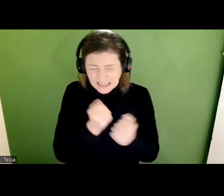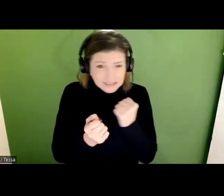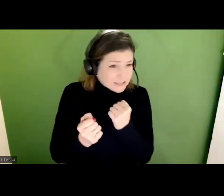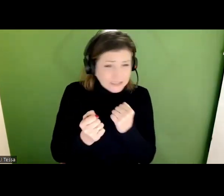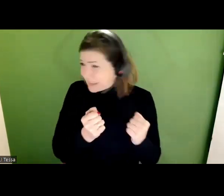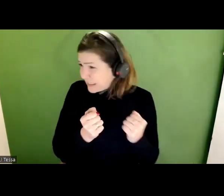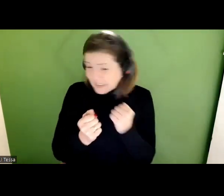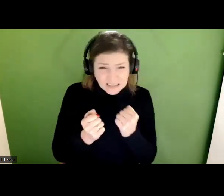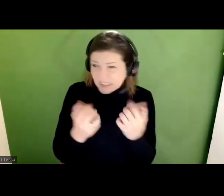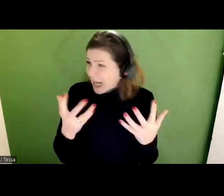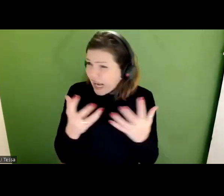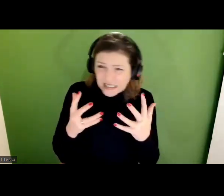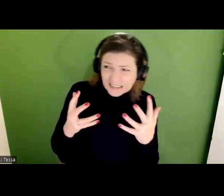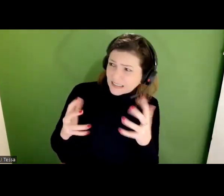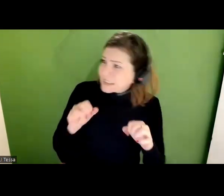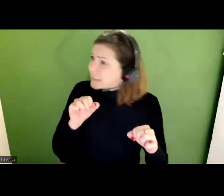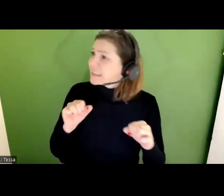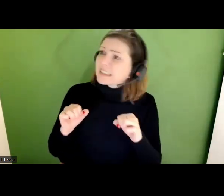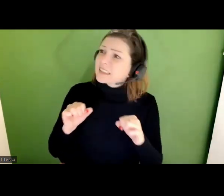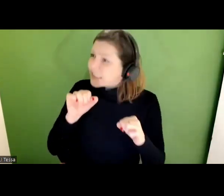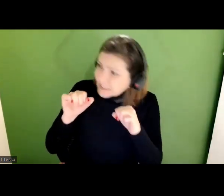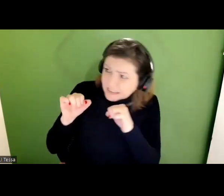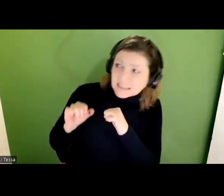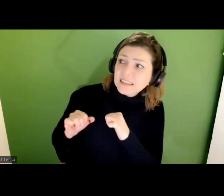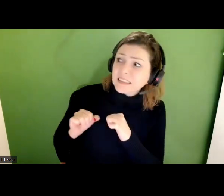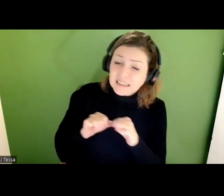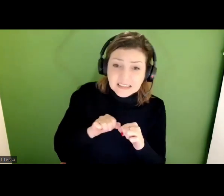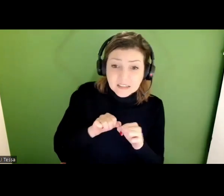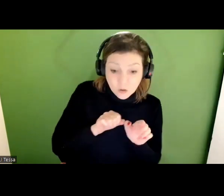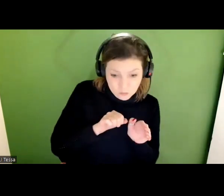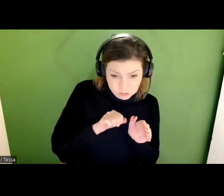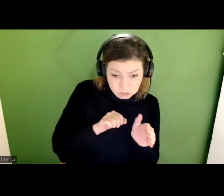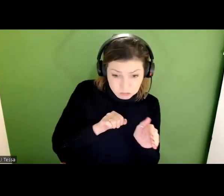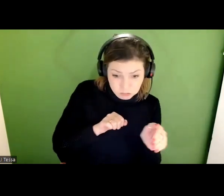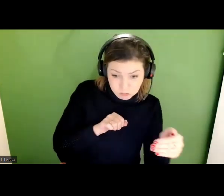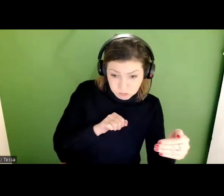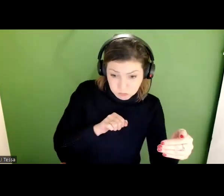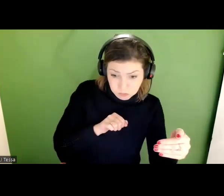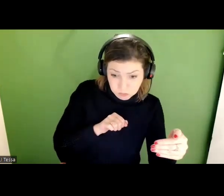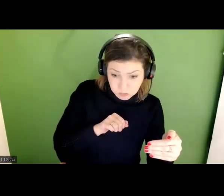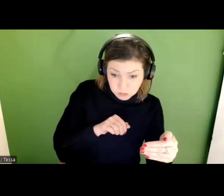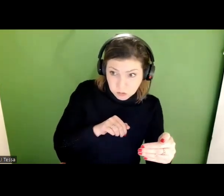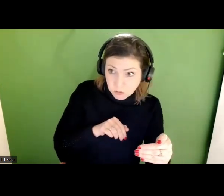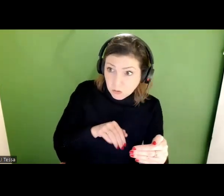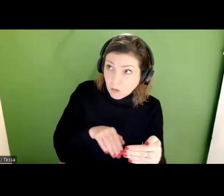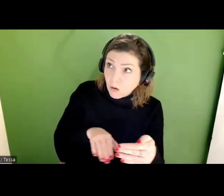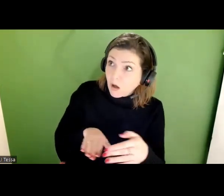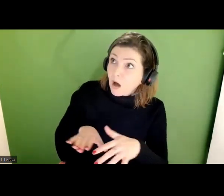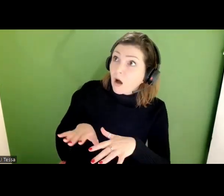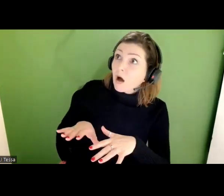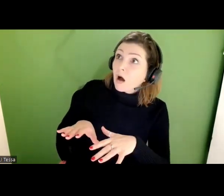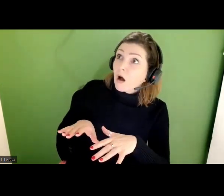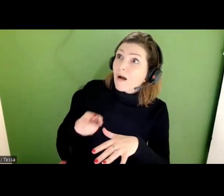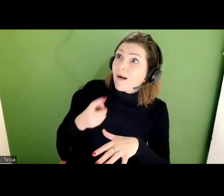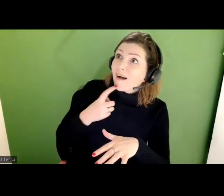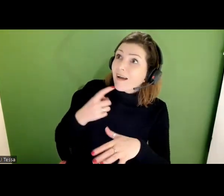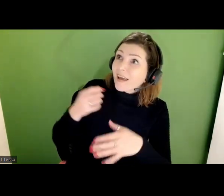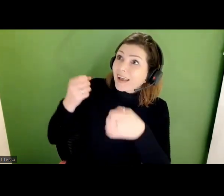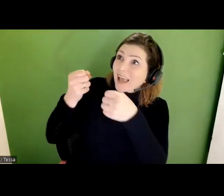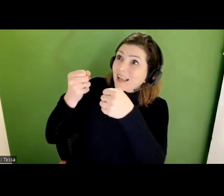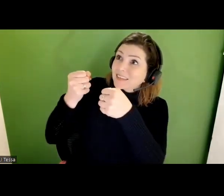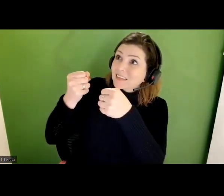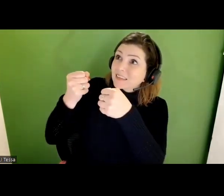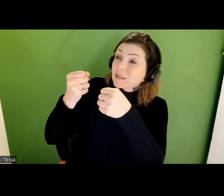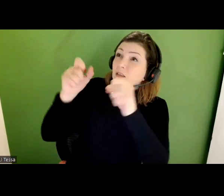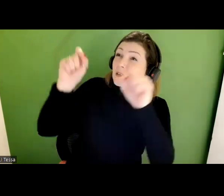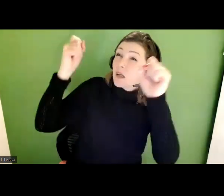searching for some way to see in. As she pelted round the corner, she found a pair of high iron gates with a